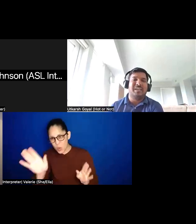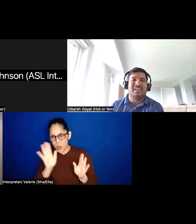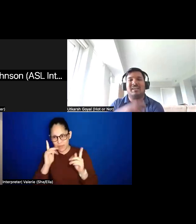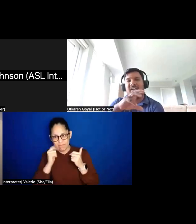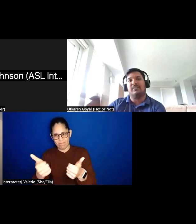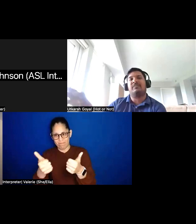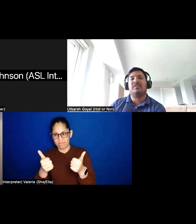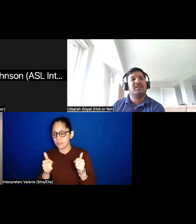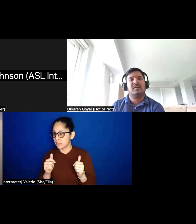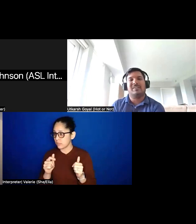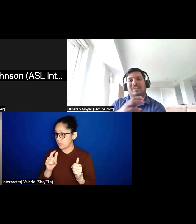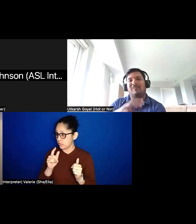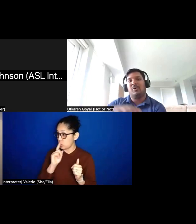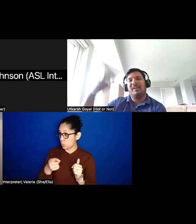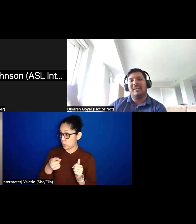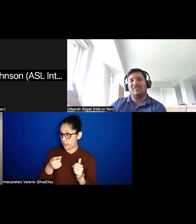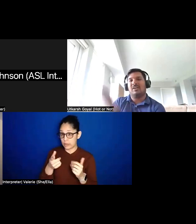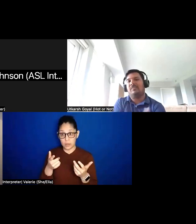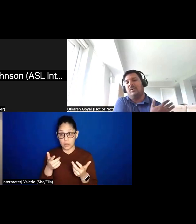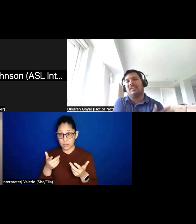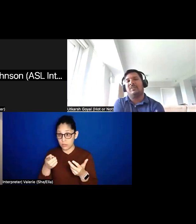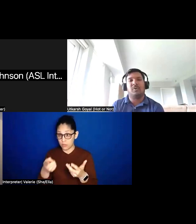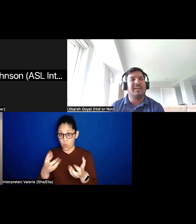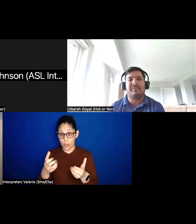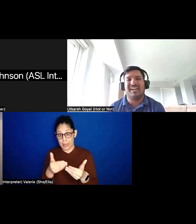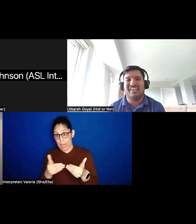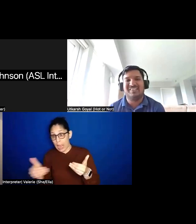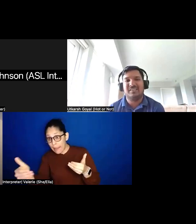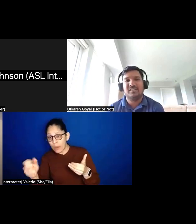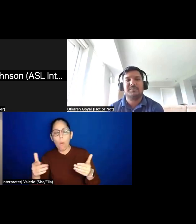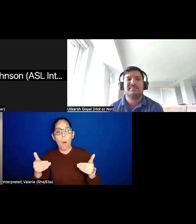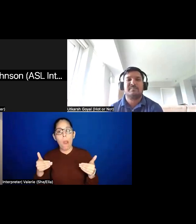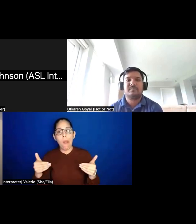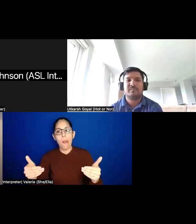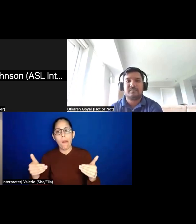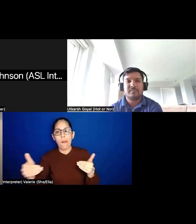where they want to be in the curve, whether they want to be ahead of the curve or they want to be left behind.